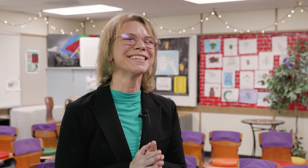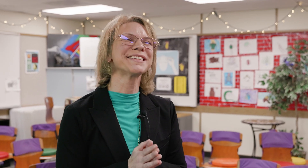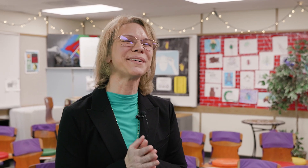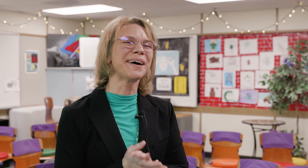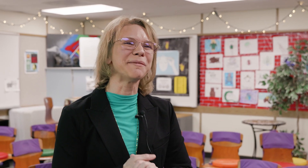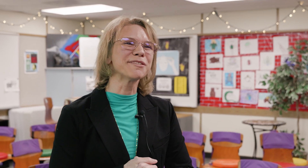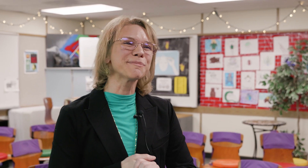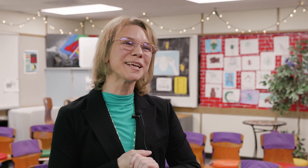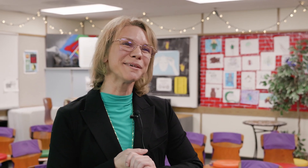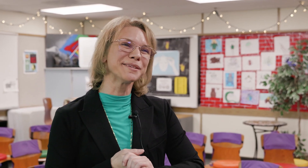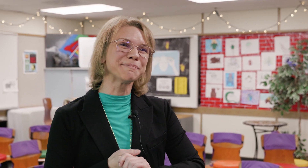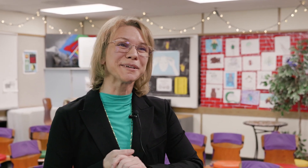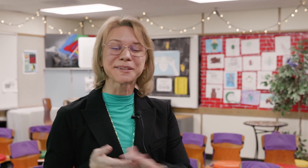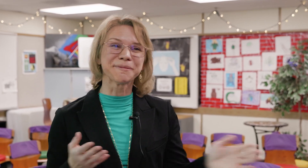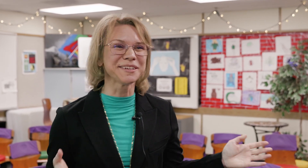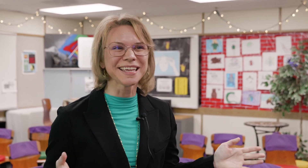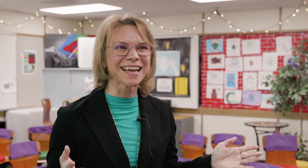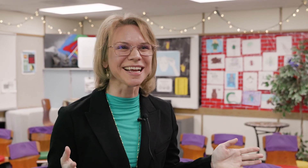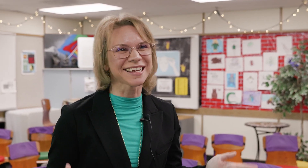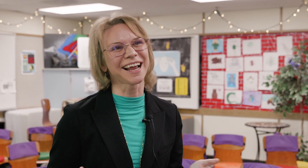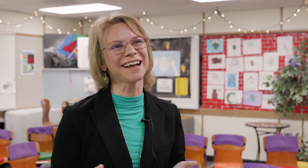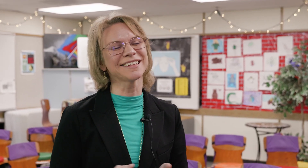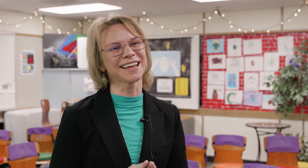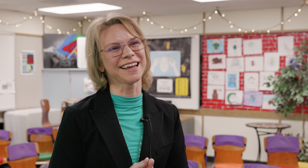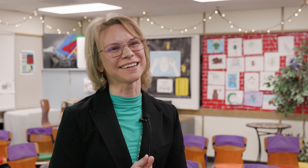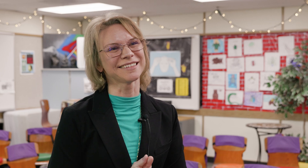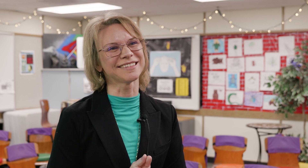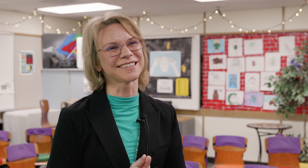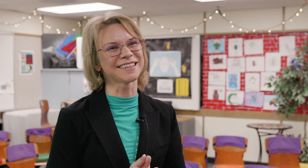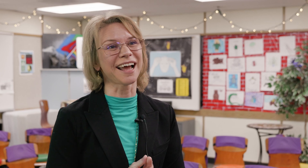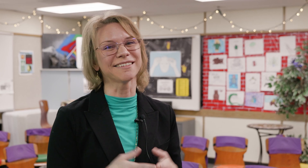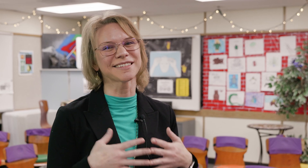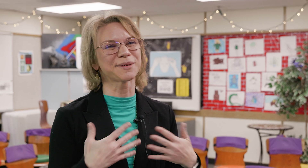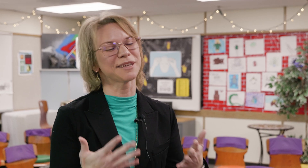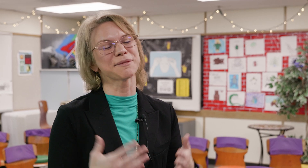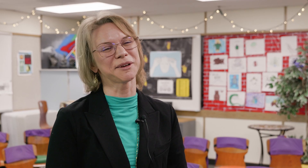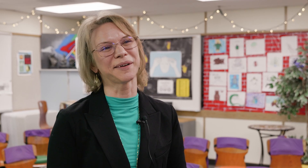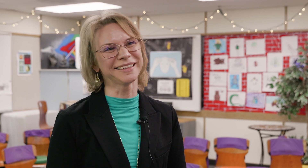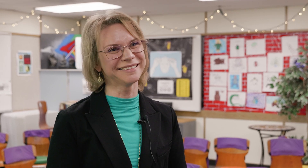So just being able to build community and connect, and that's what keeps me going.